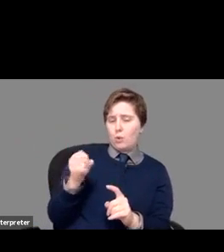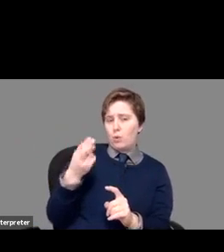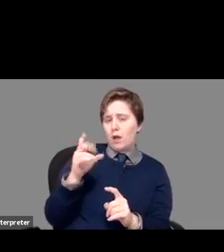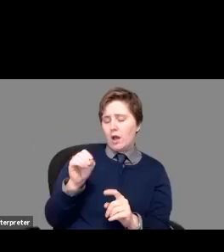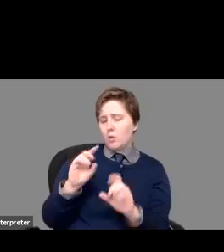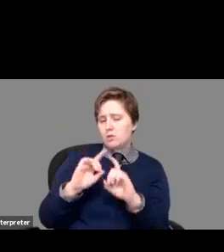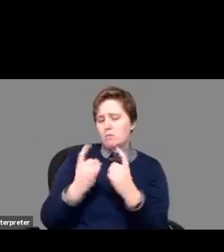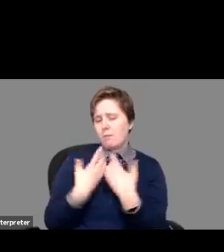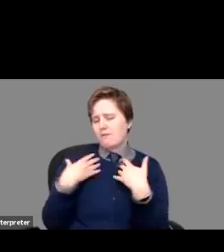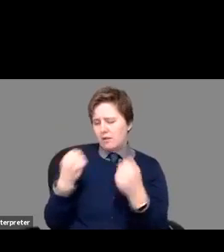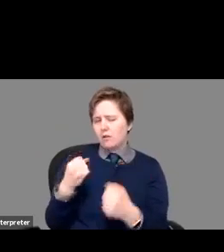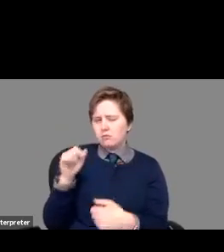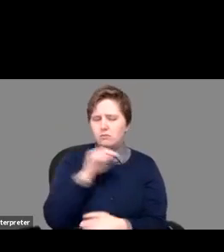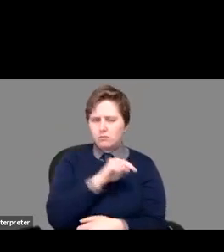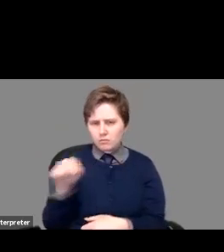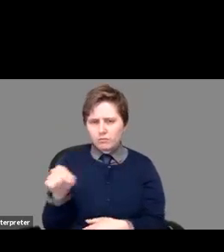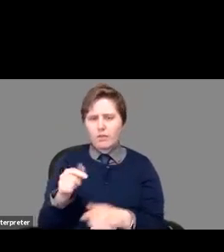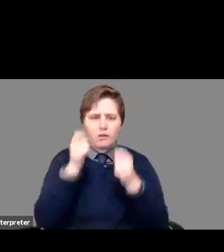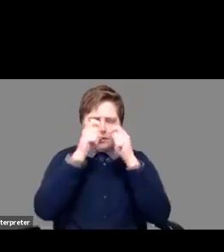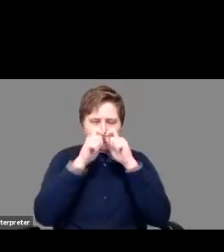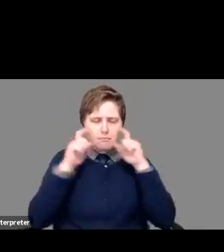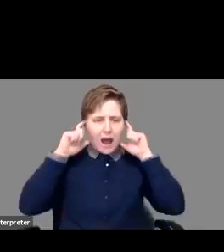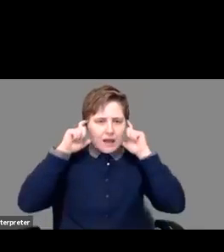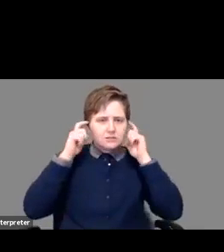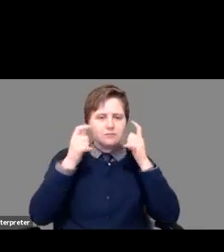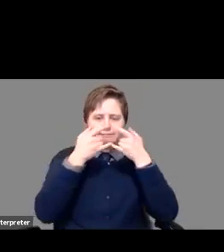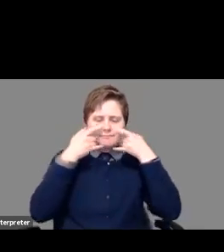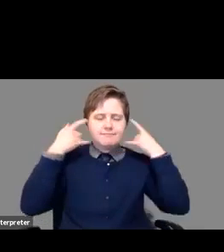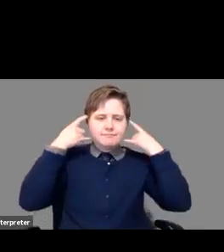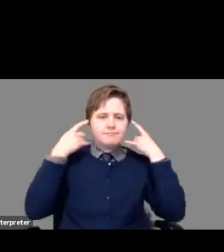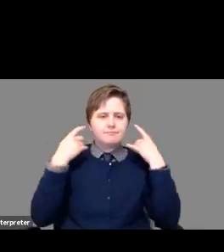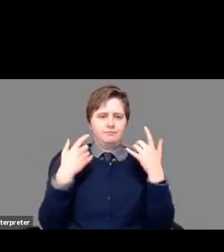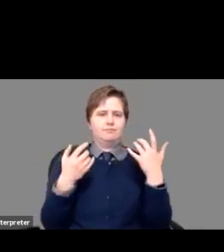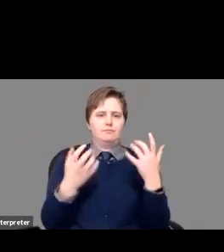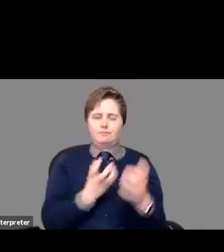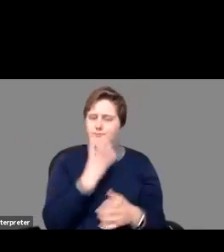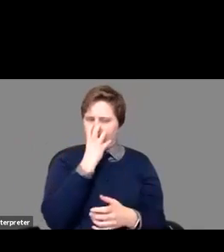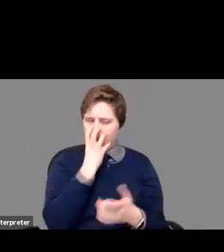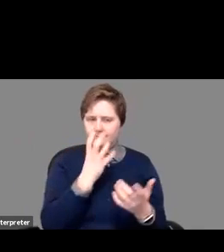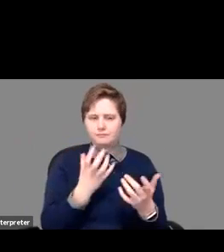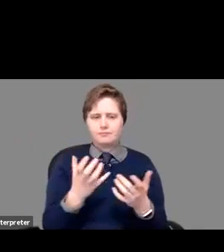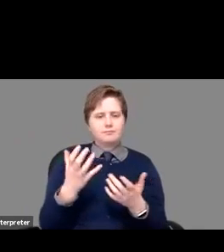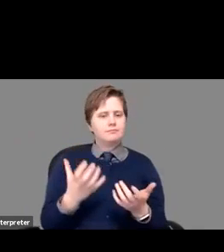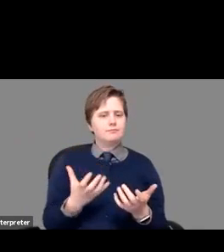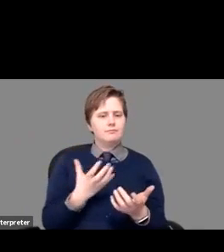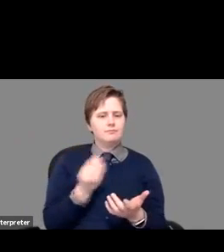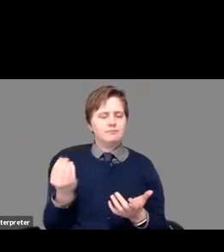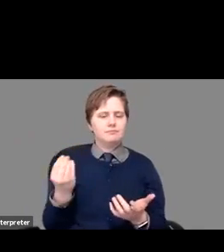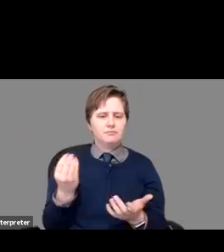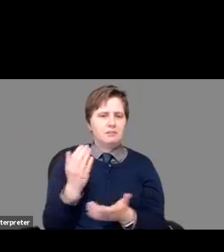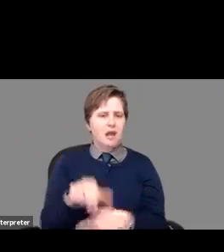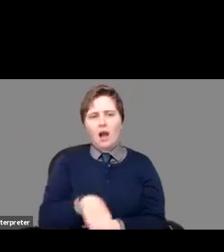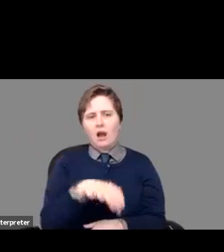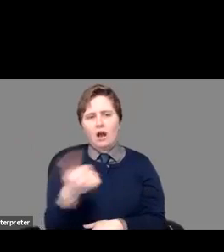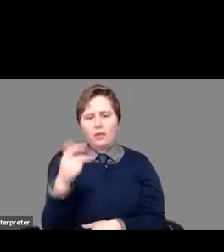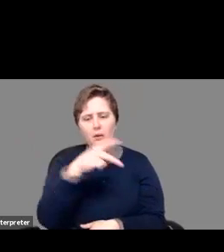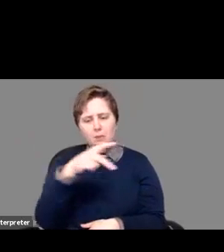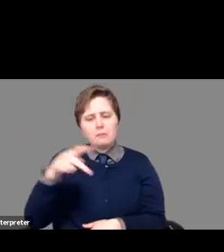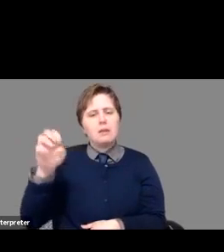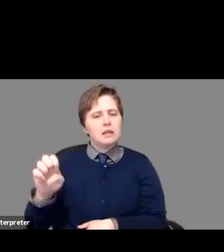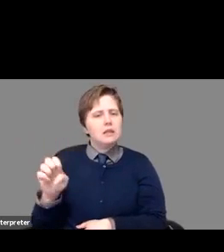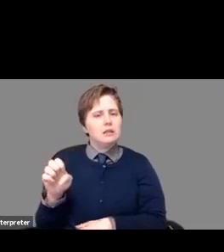Health. Those were masks and face masks and some other PPE